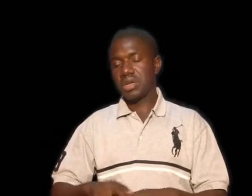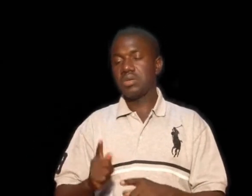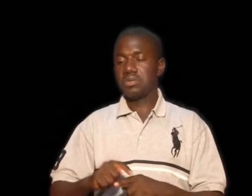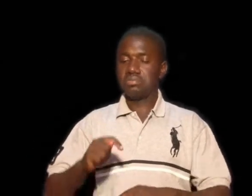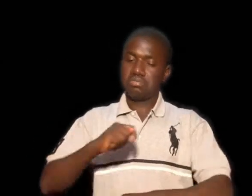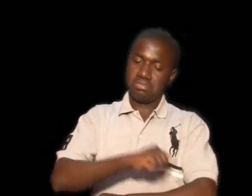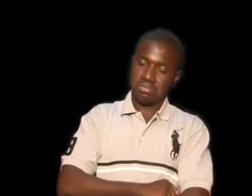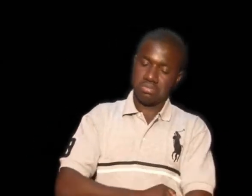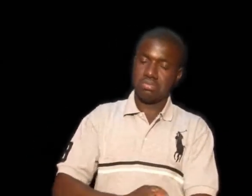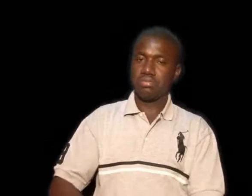table.